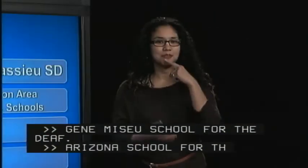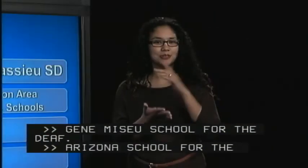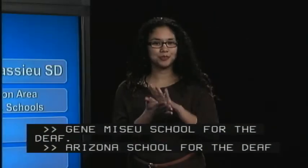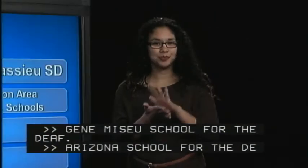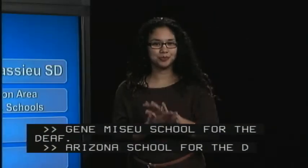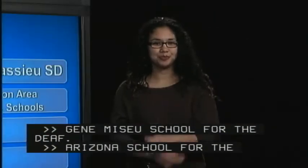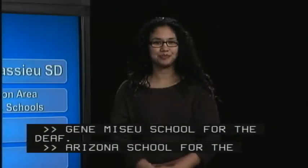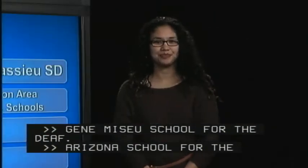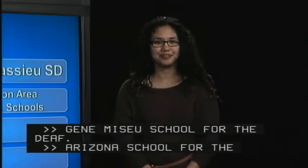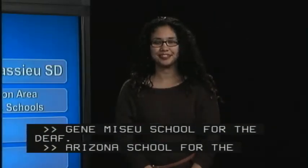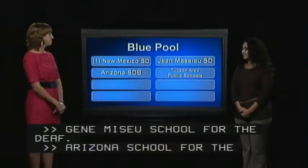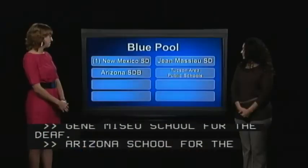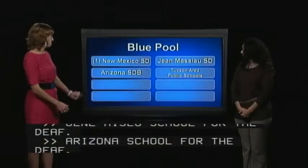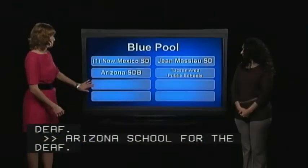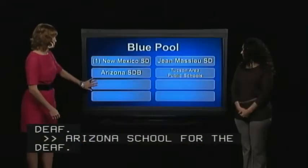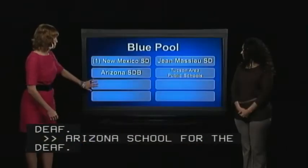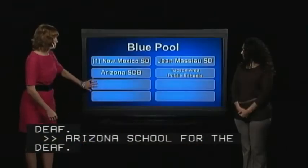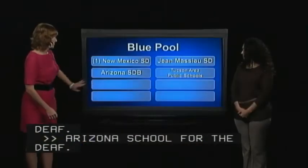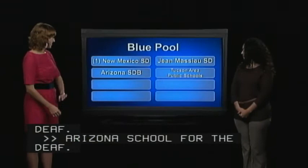Tucson Public School,